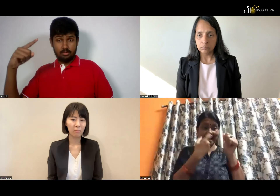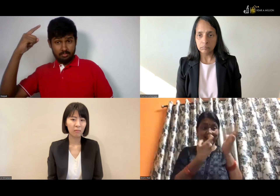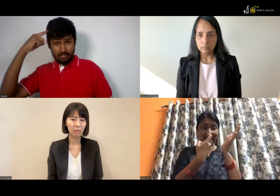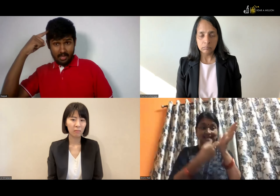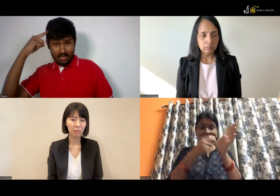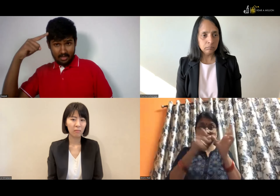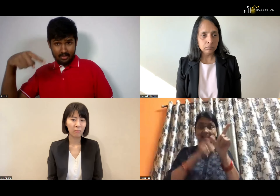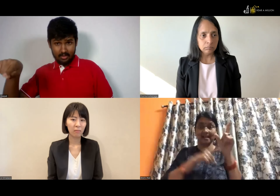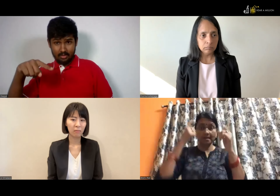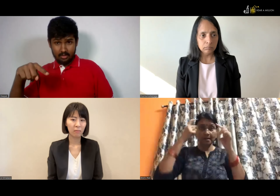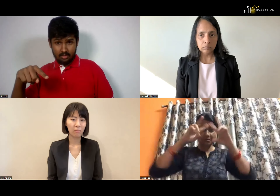challenges.